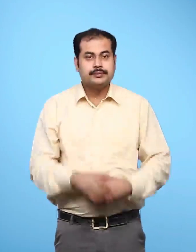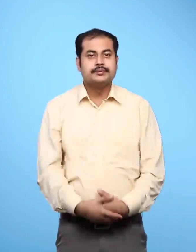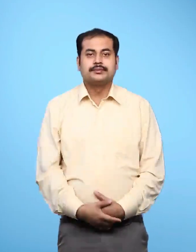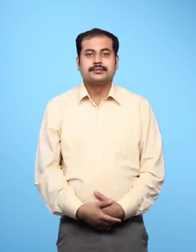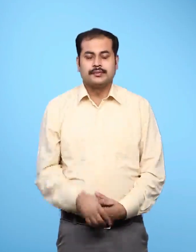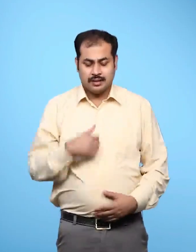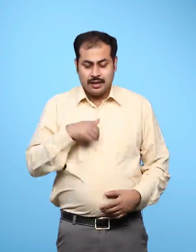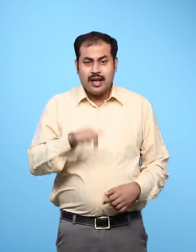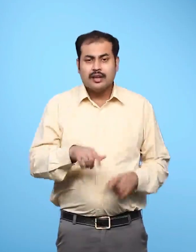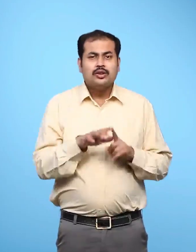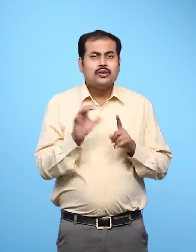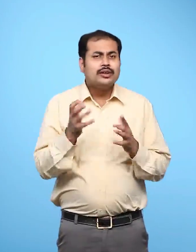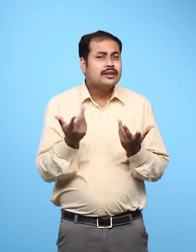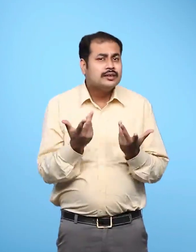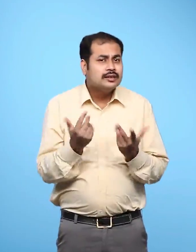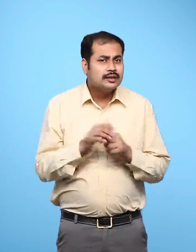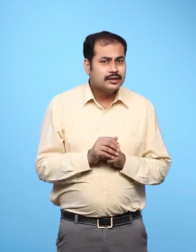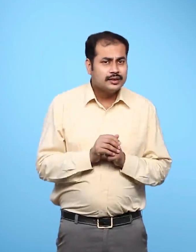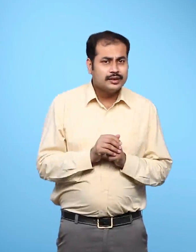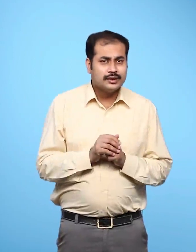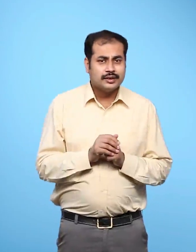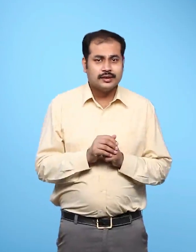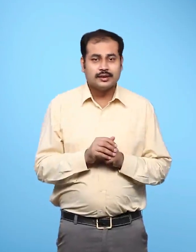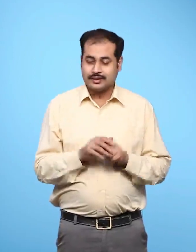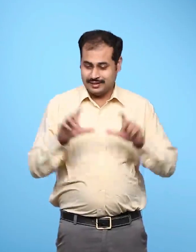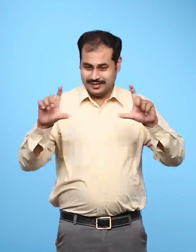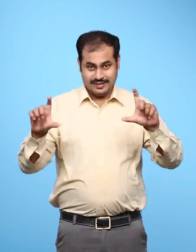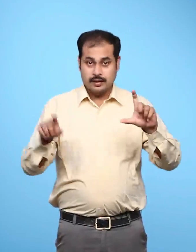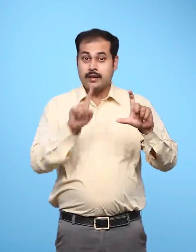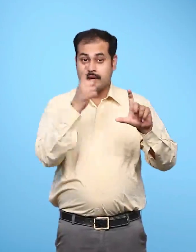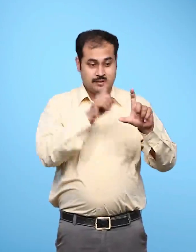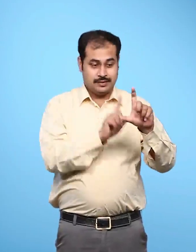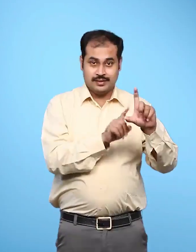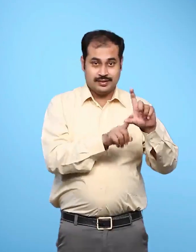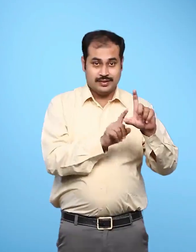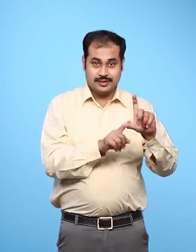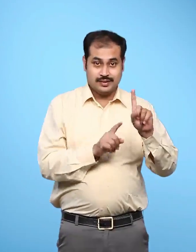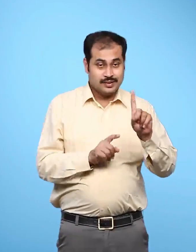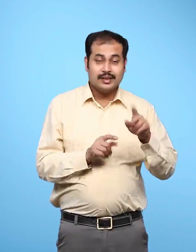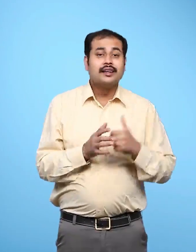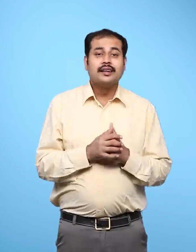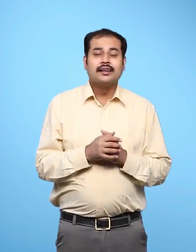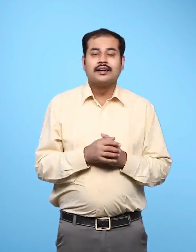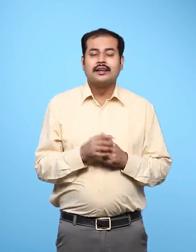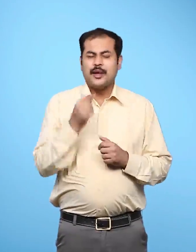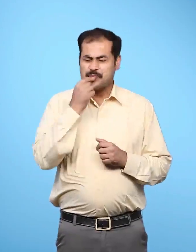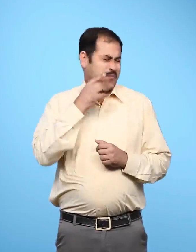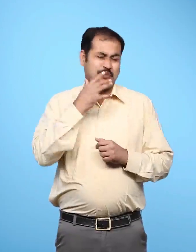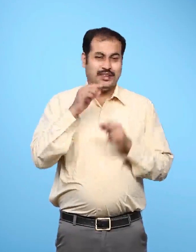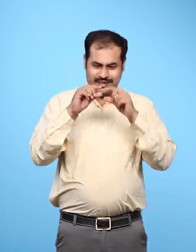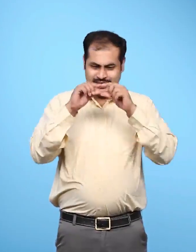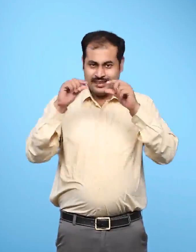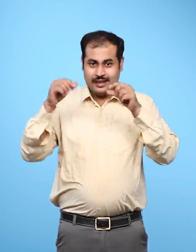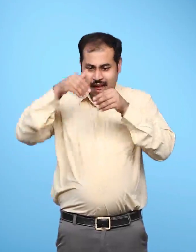You have to put tamarind, that is, Imli seeds in the first glass to raise the water to the